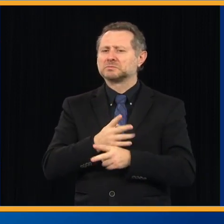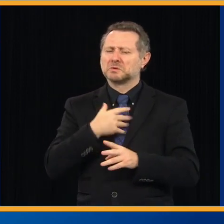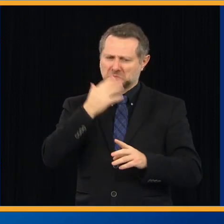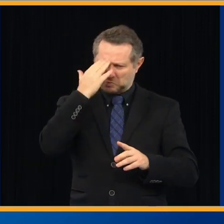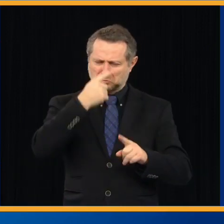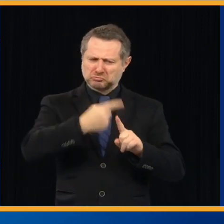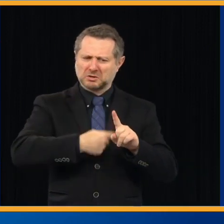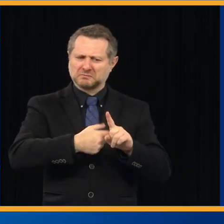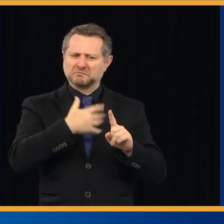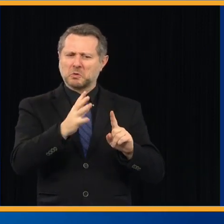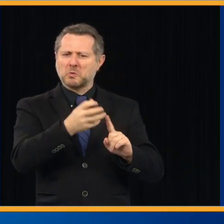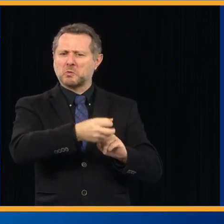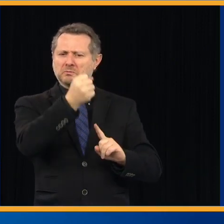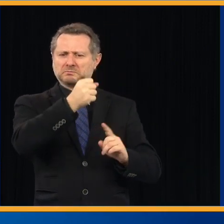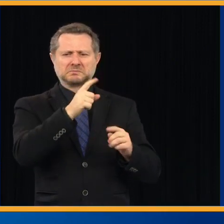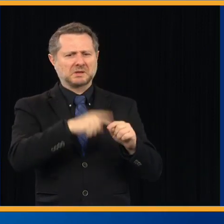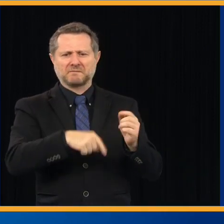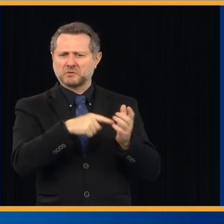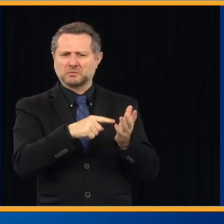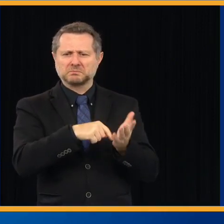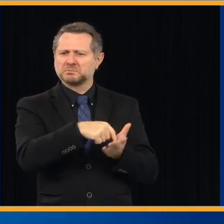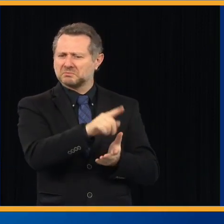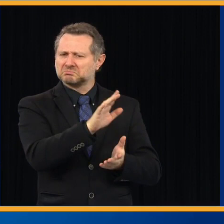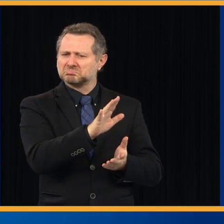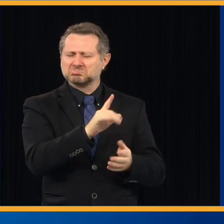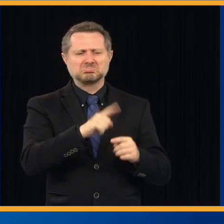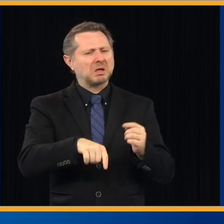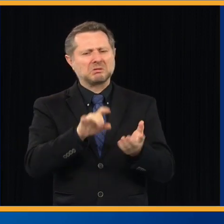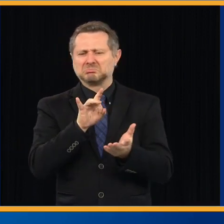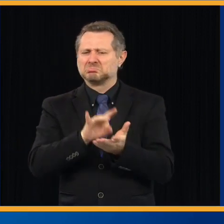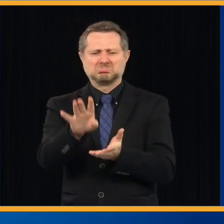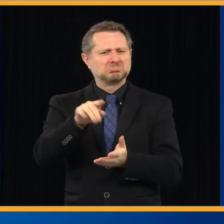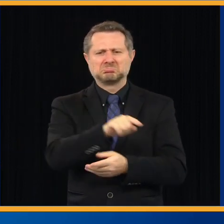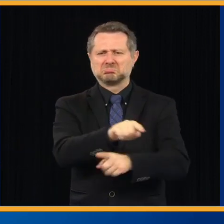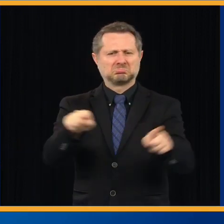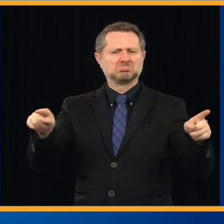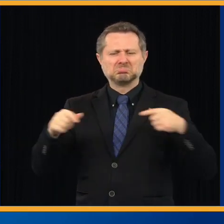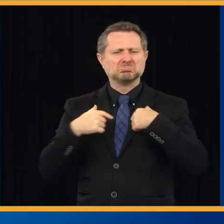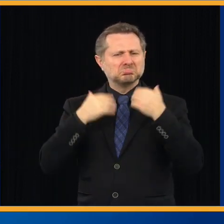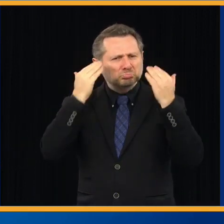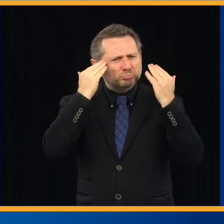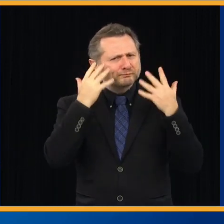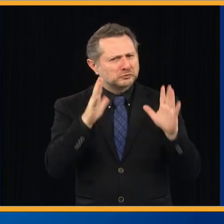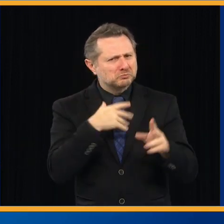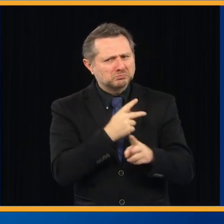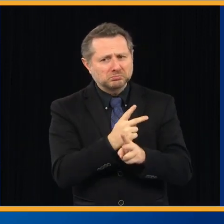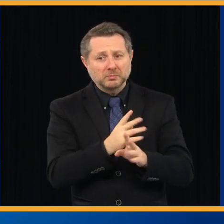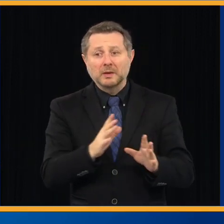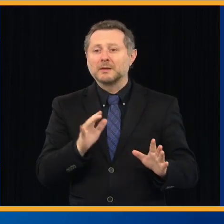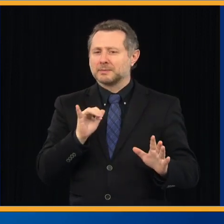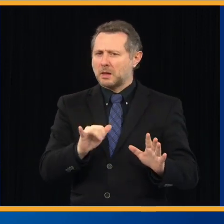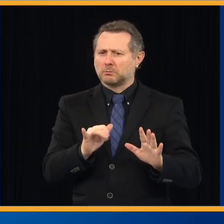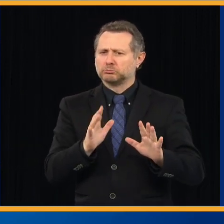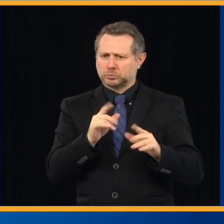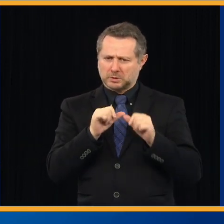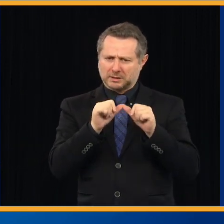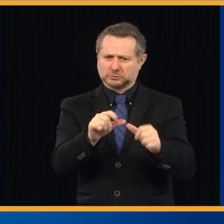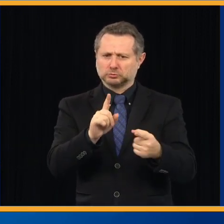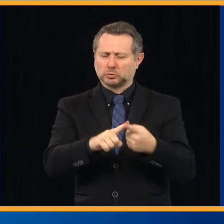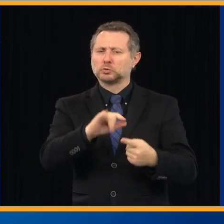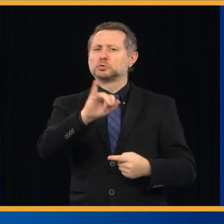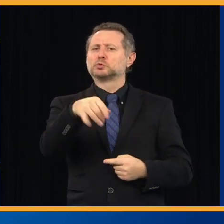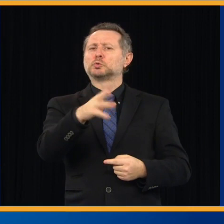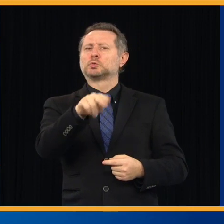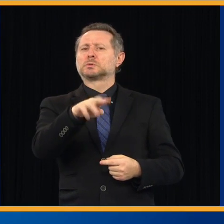immediate urgent need. Nobody can be evicted for non-payment of rent, and that's true through June.